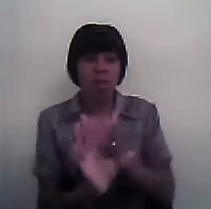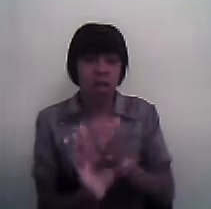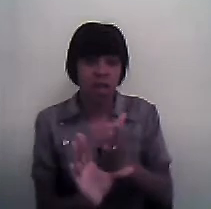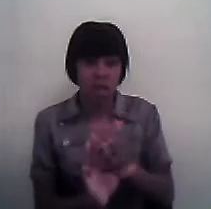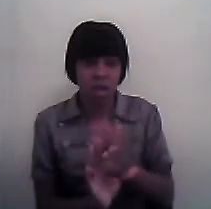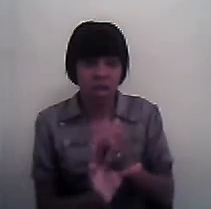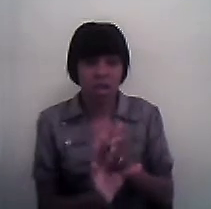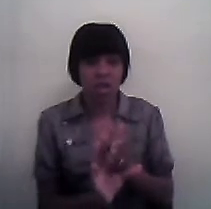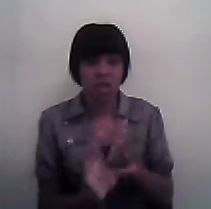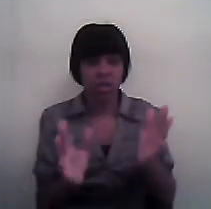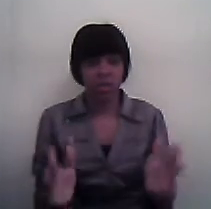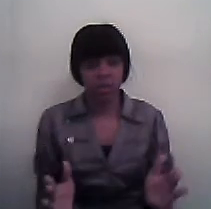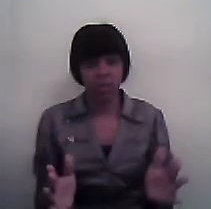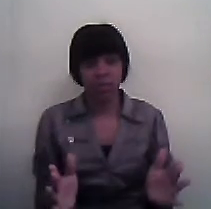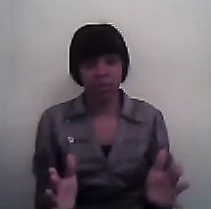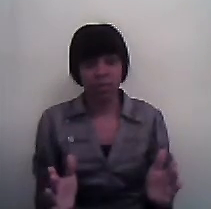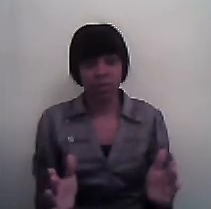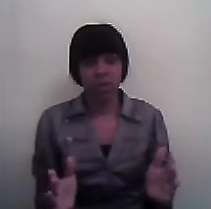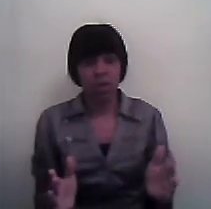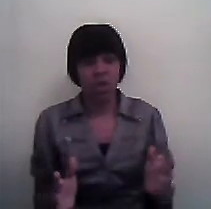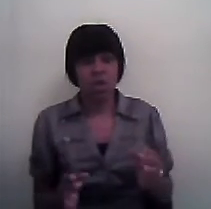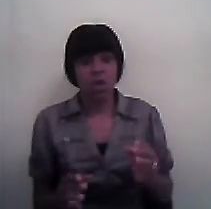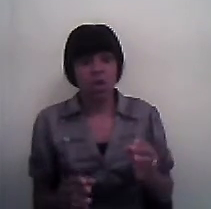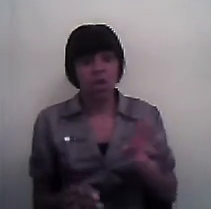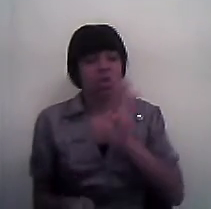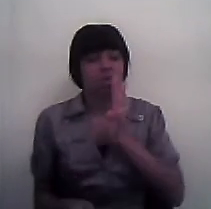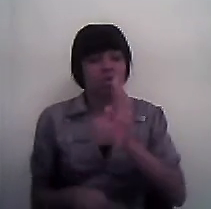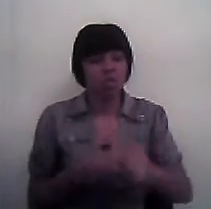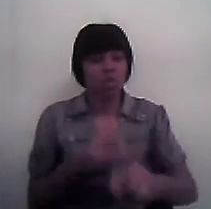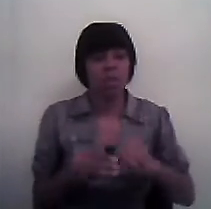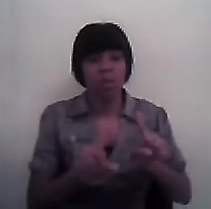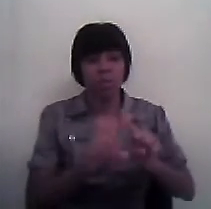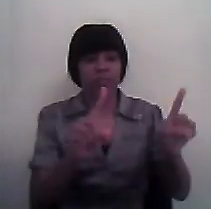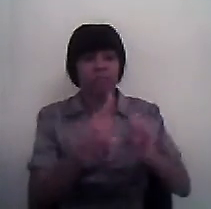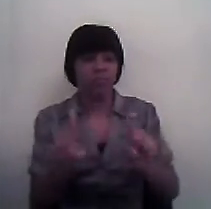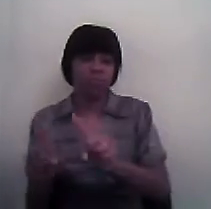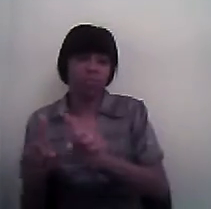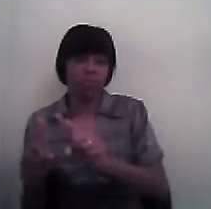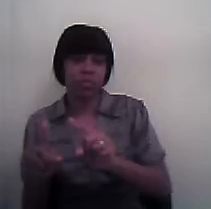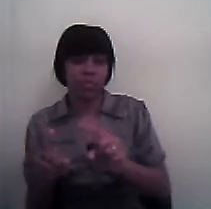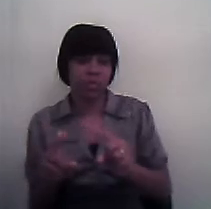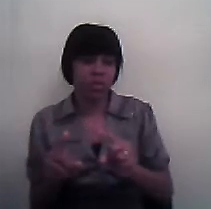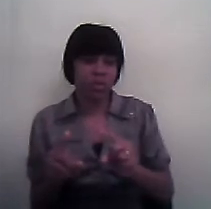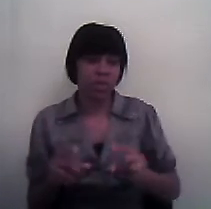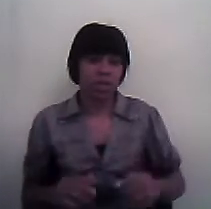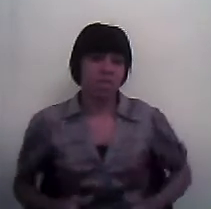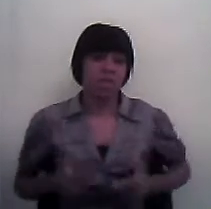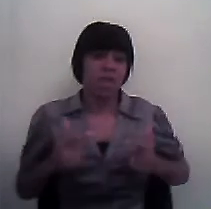more in depth about the theory, Erikson's theory. They learned how psychologists write, how psychologists